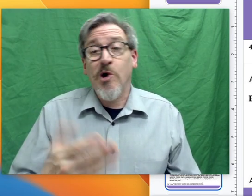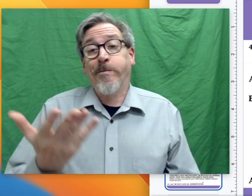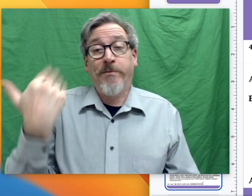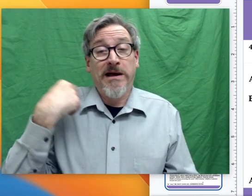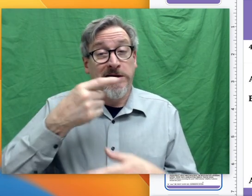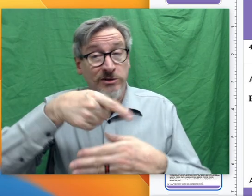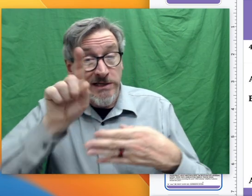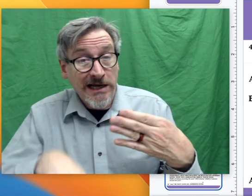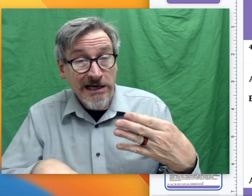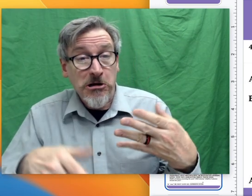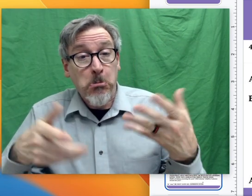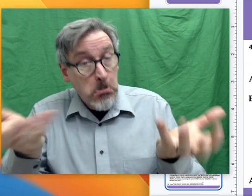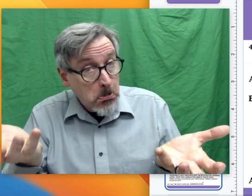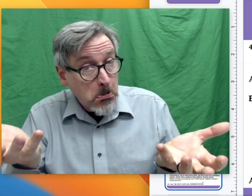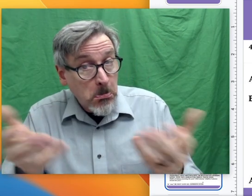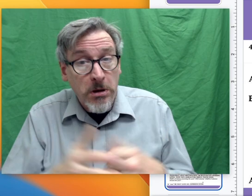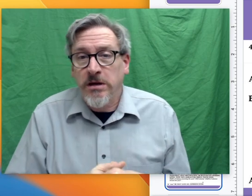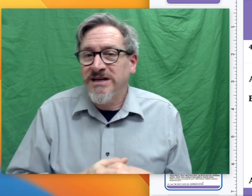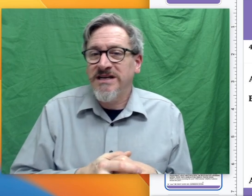so